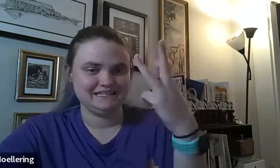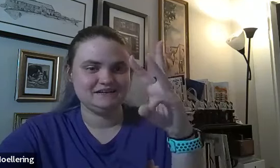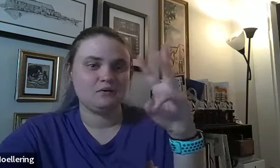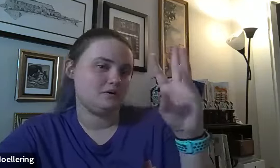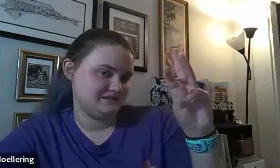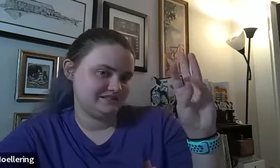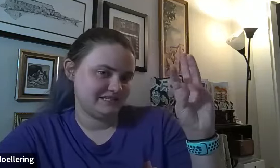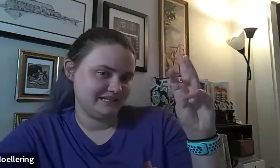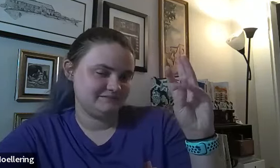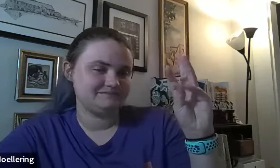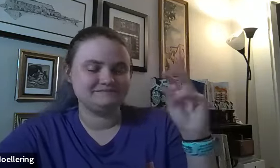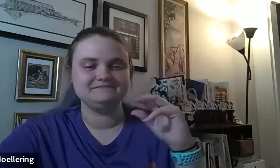16 or 16,